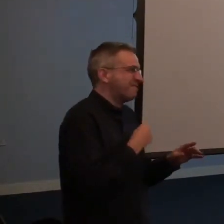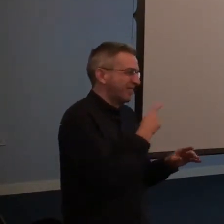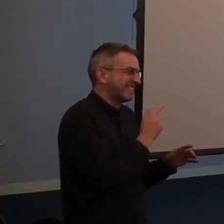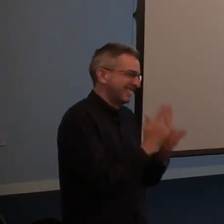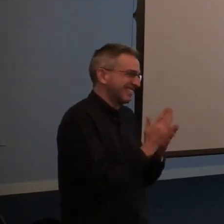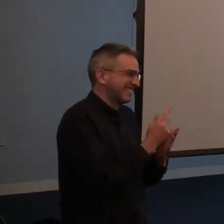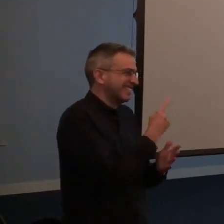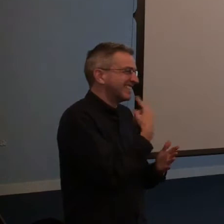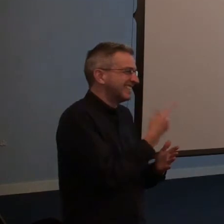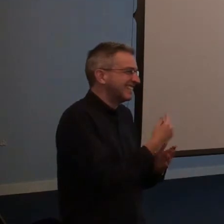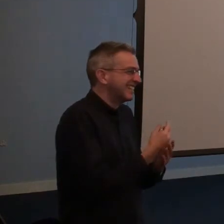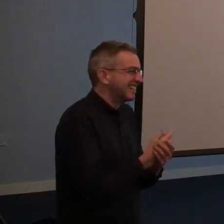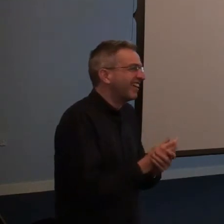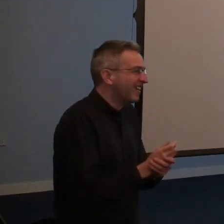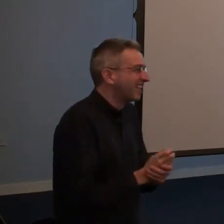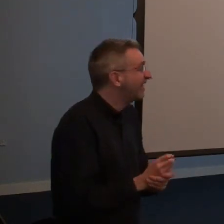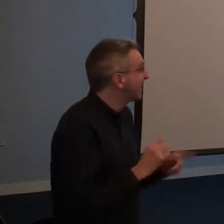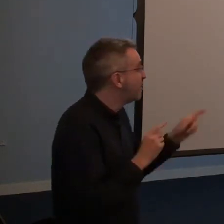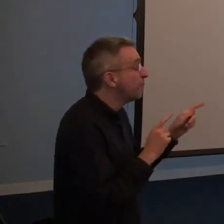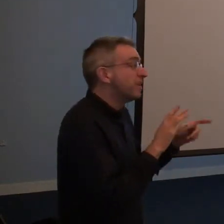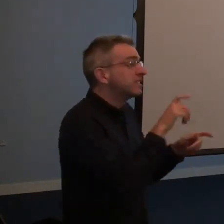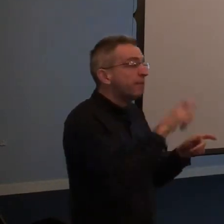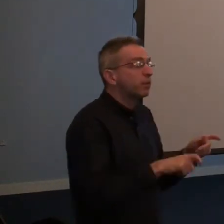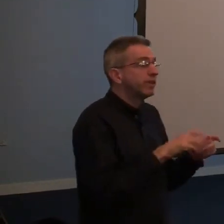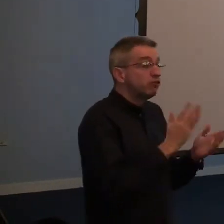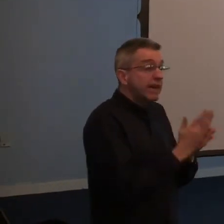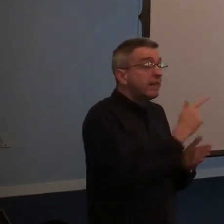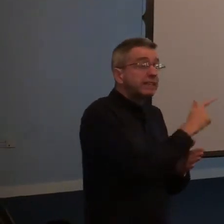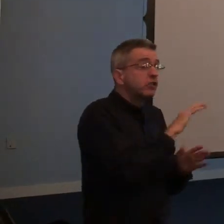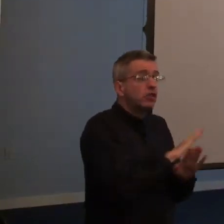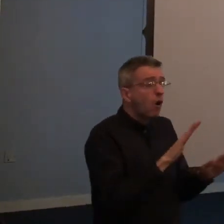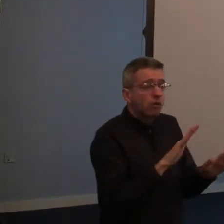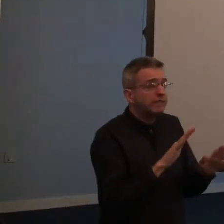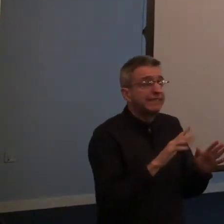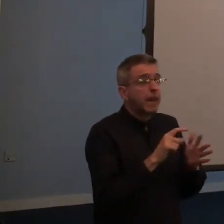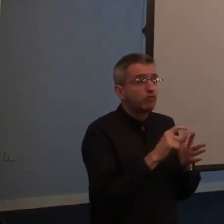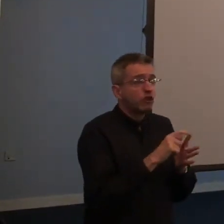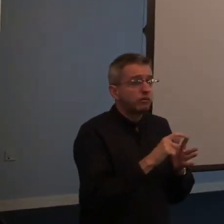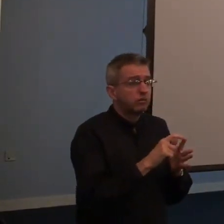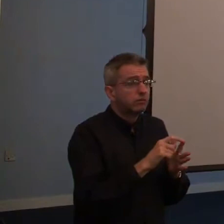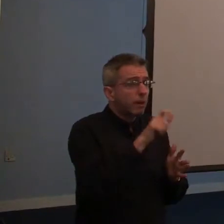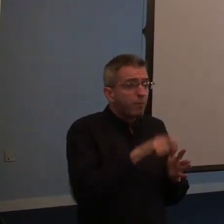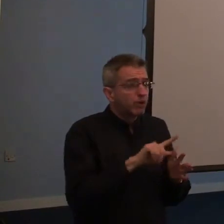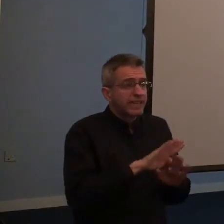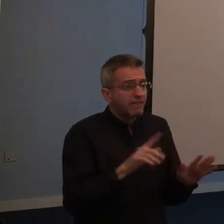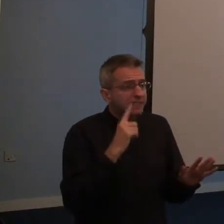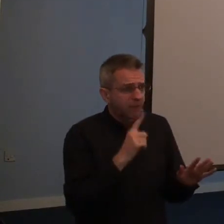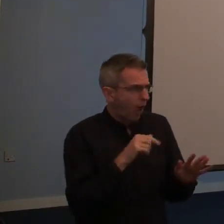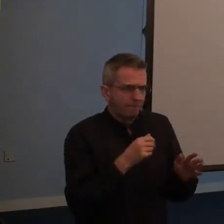This is for another time. This is, I mean, this is not, you know,